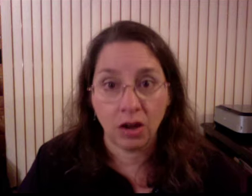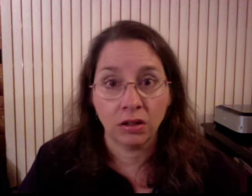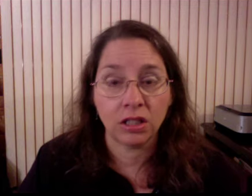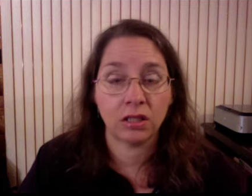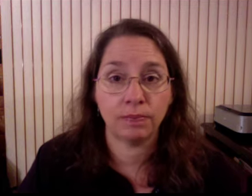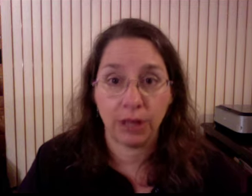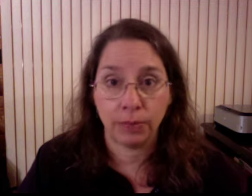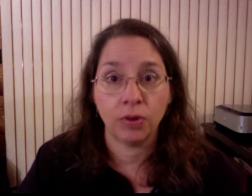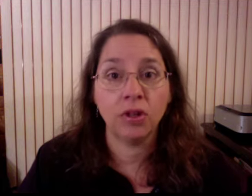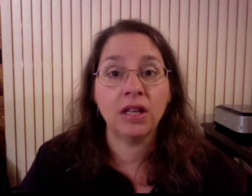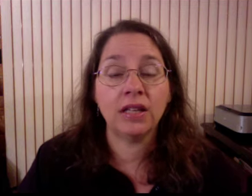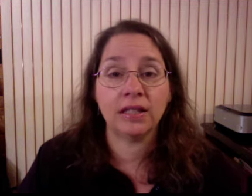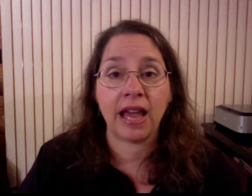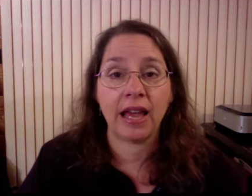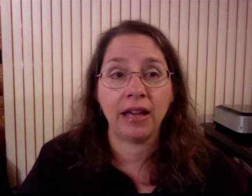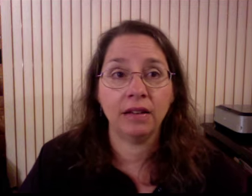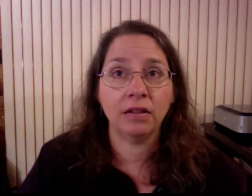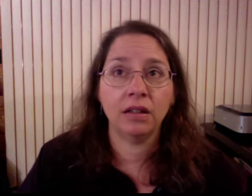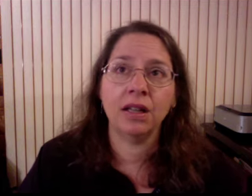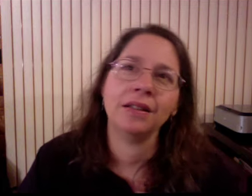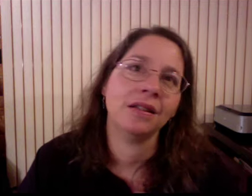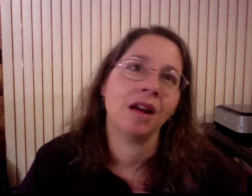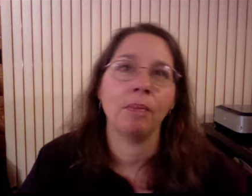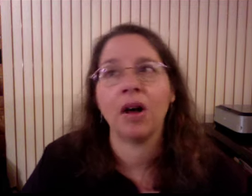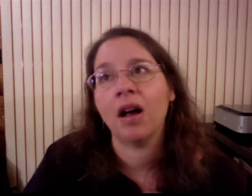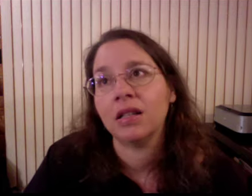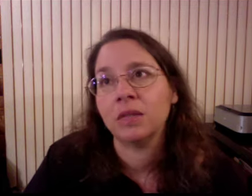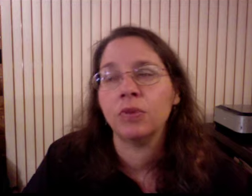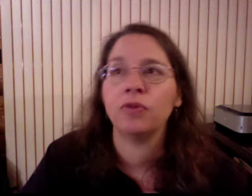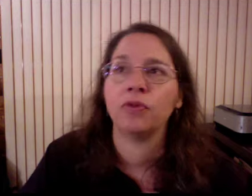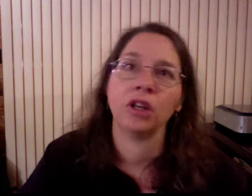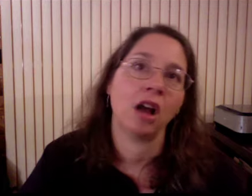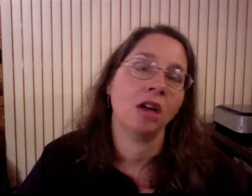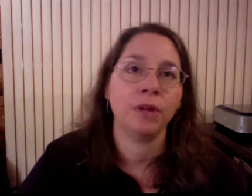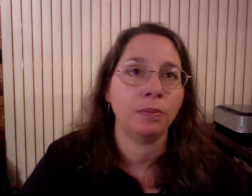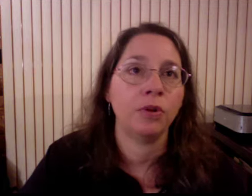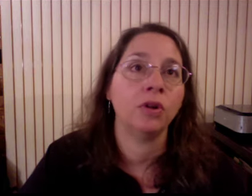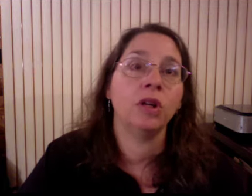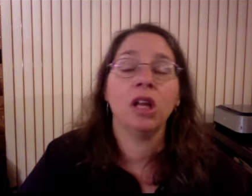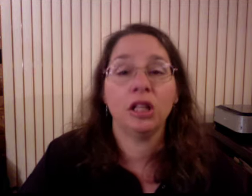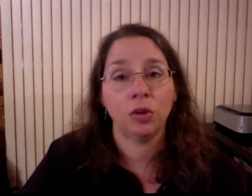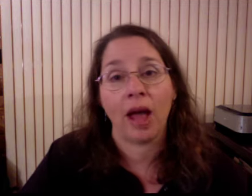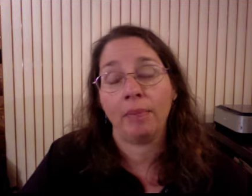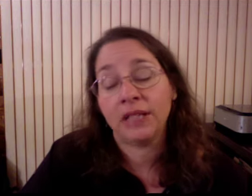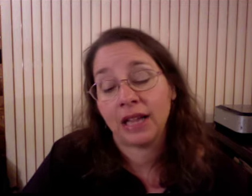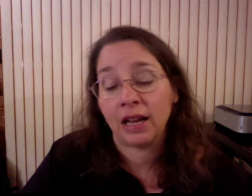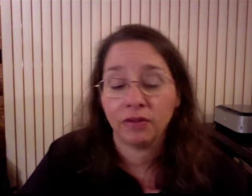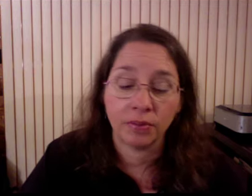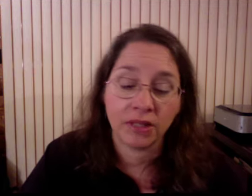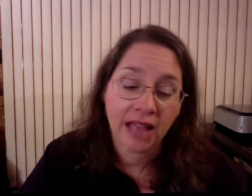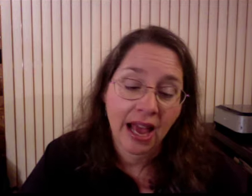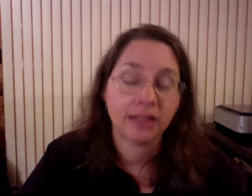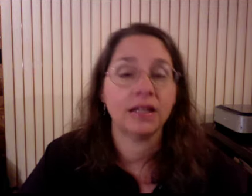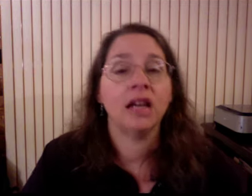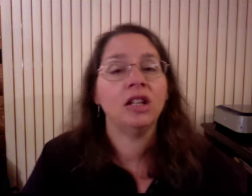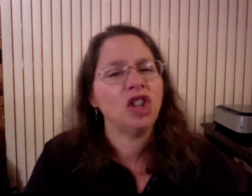adults, people say it's not possible for young people to abstain from sex. Just